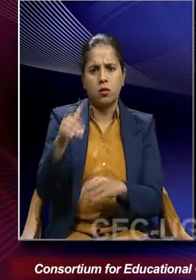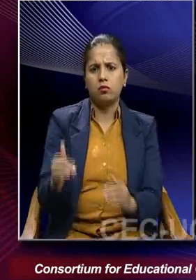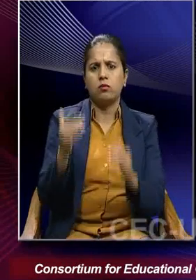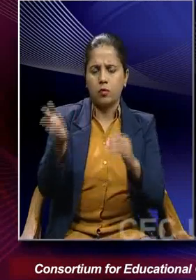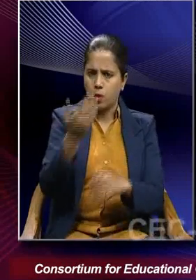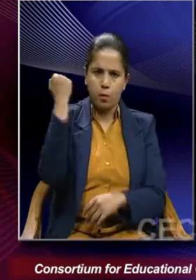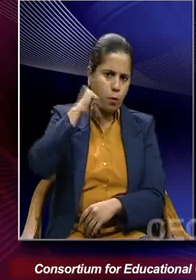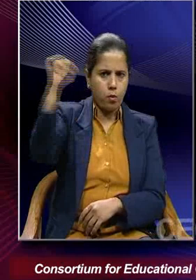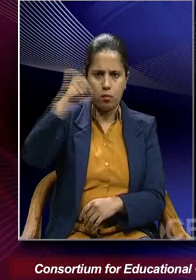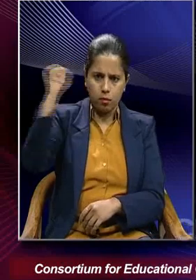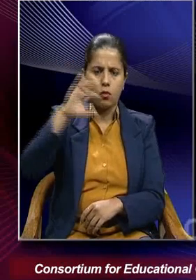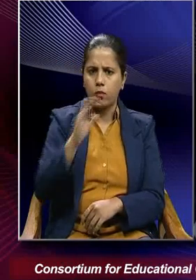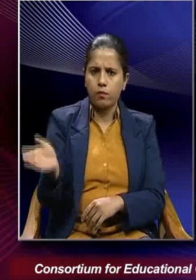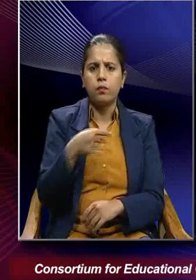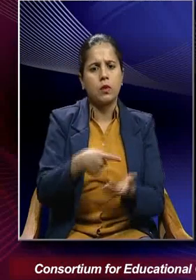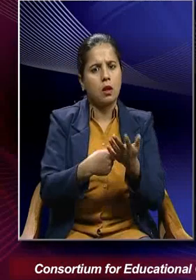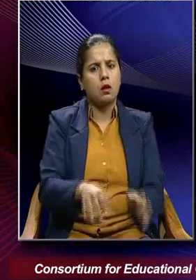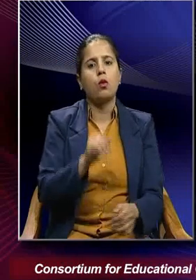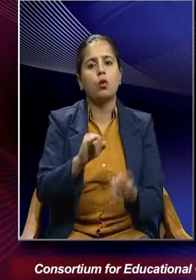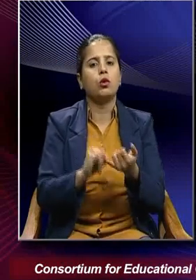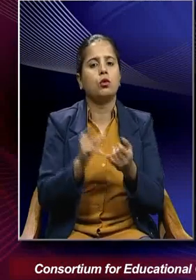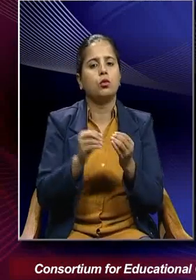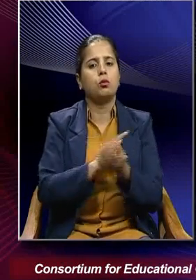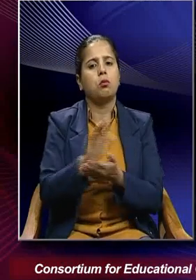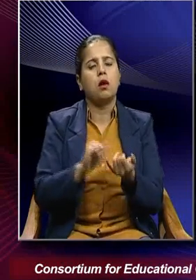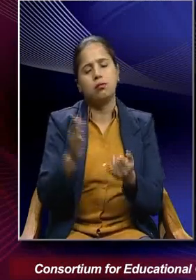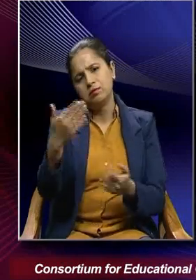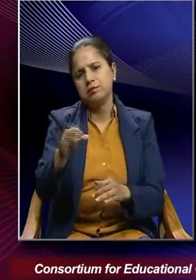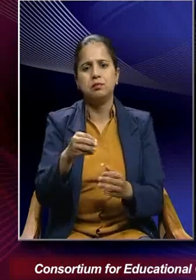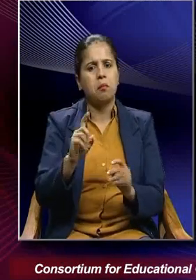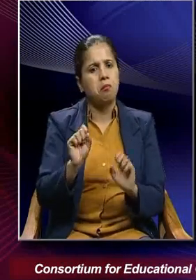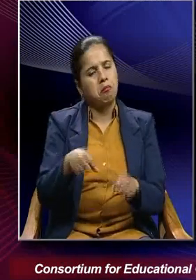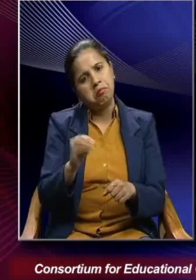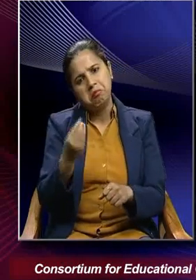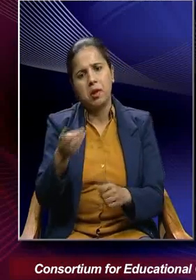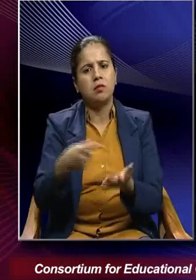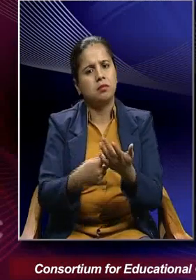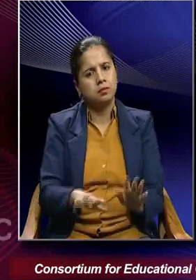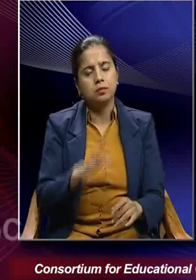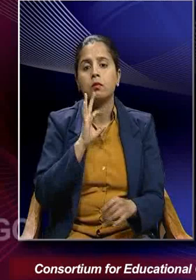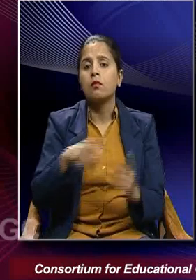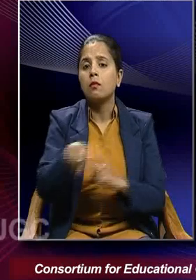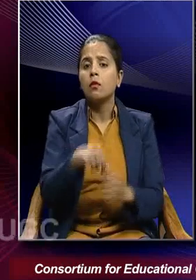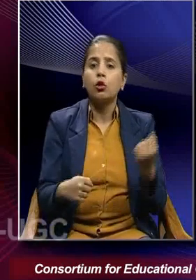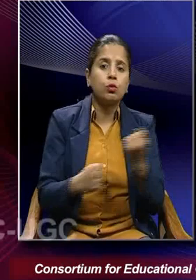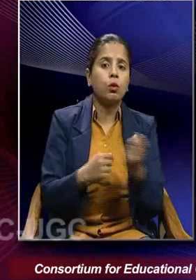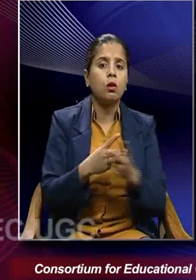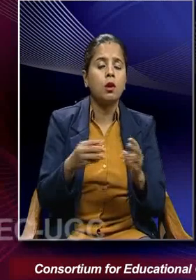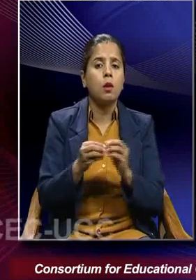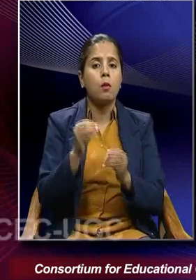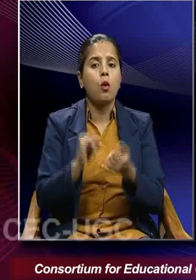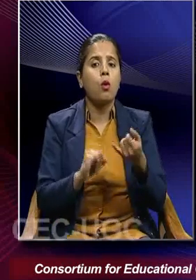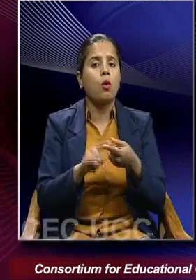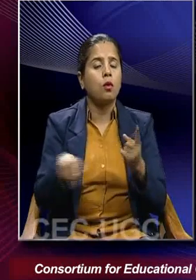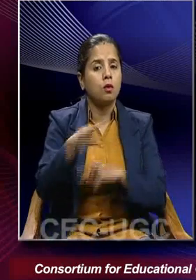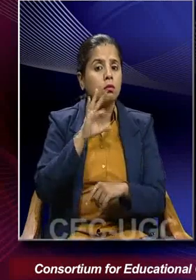that resulted in resignation of Subhash Chandra Bose. And some kind of a criticism arose from the supporters of the Bose as well, that